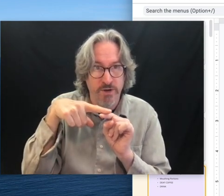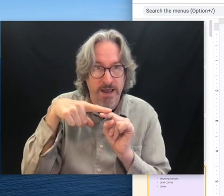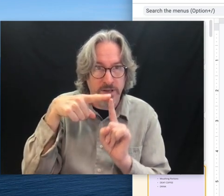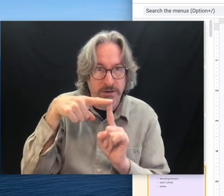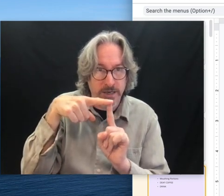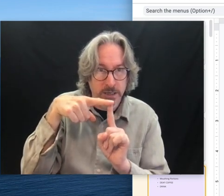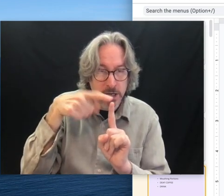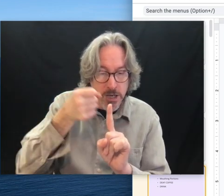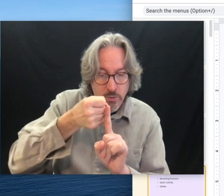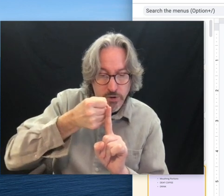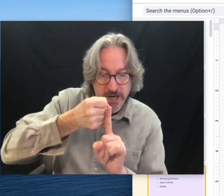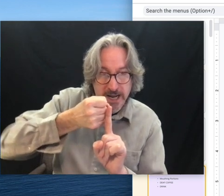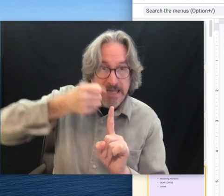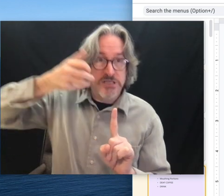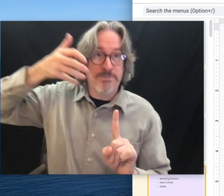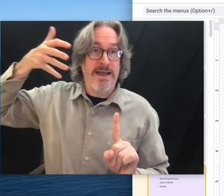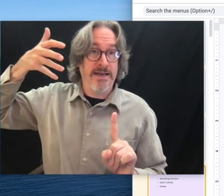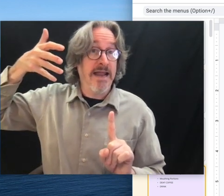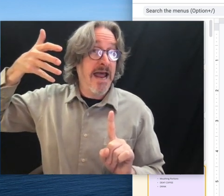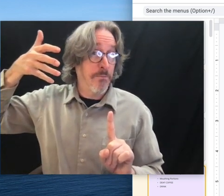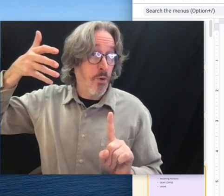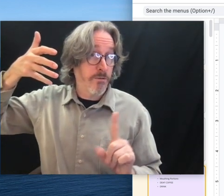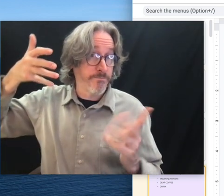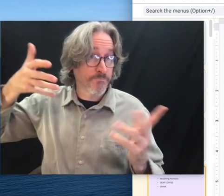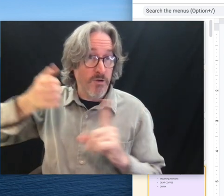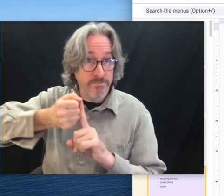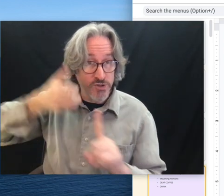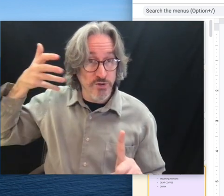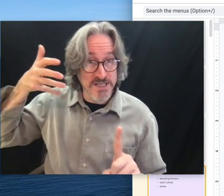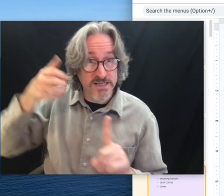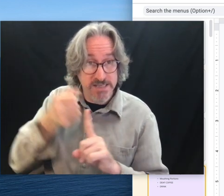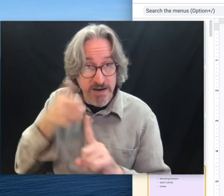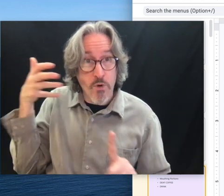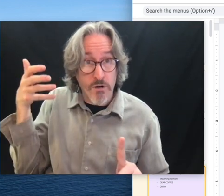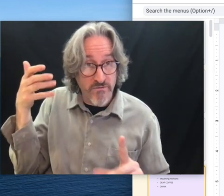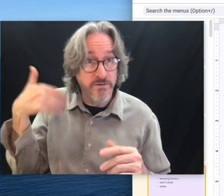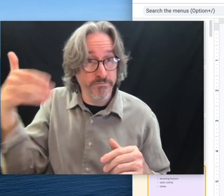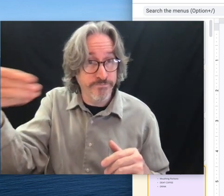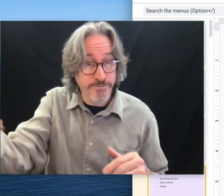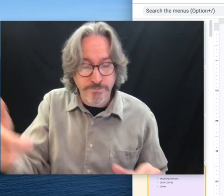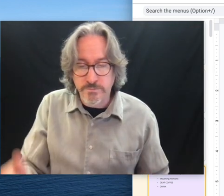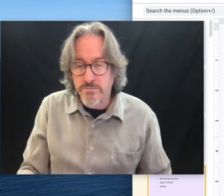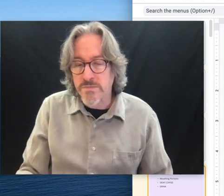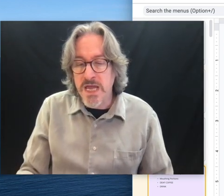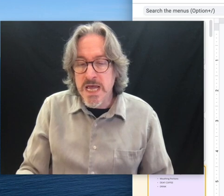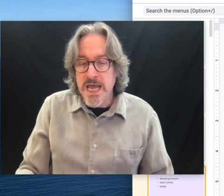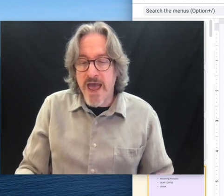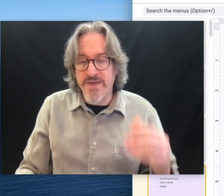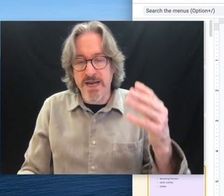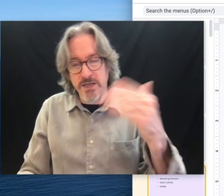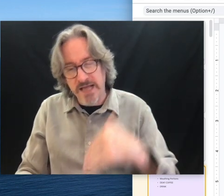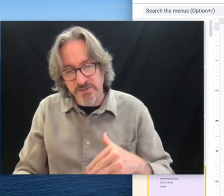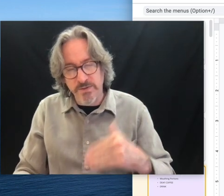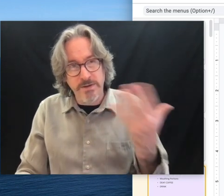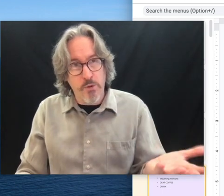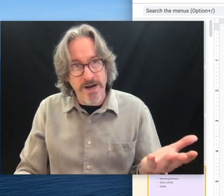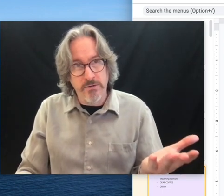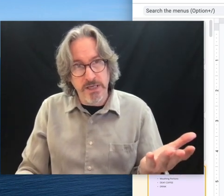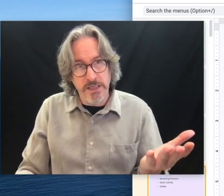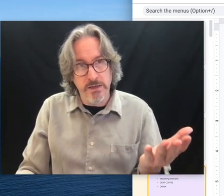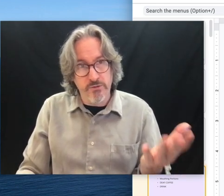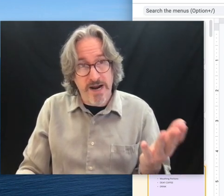current vocabulary, we're going to expand it and add more, right? So you'll see this sign more often. And then the last one I want